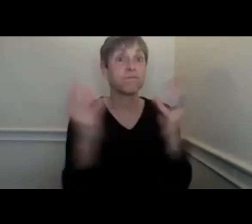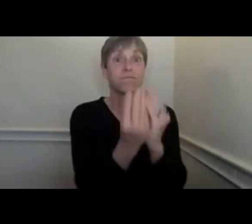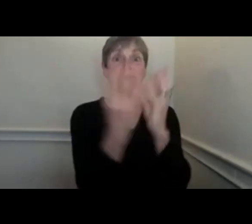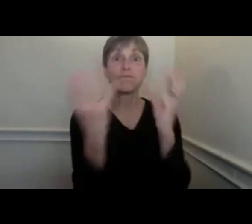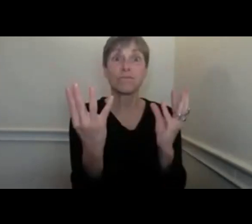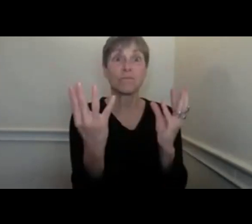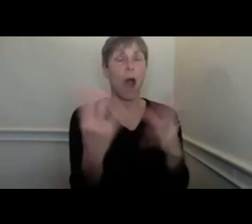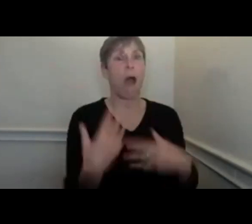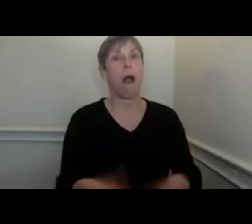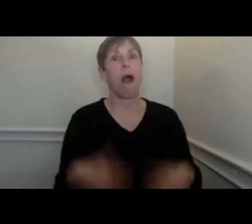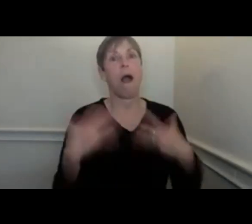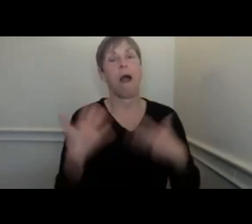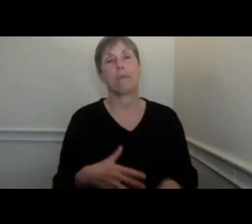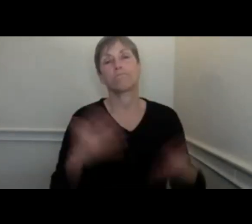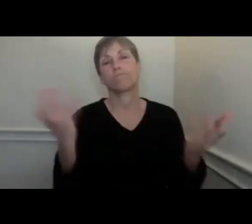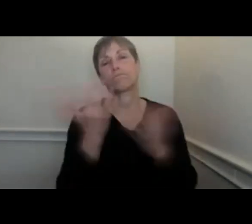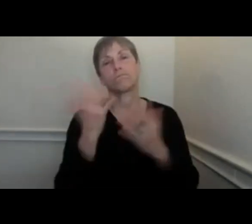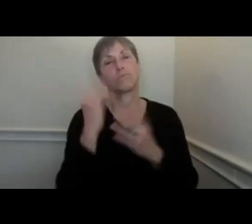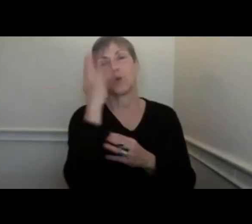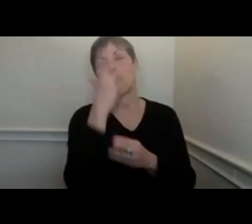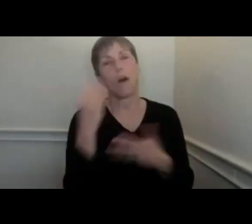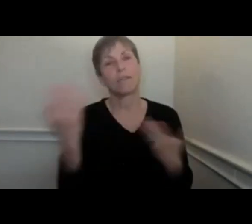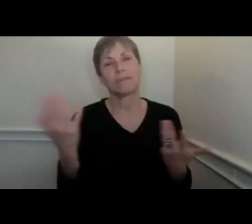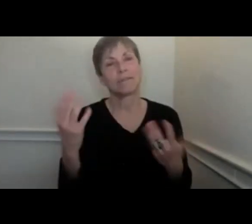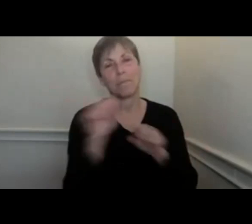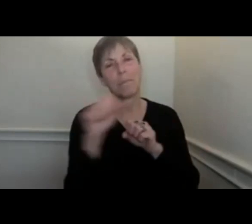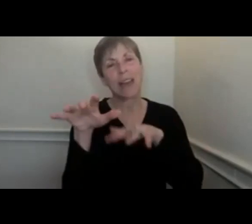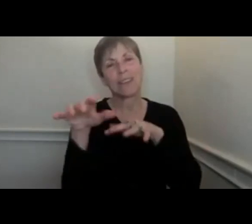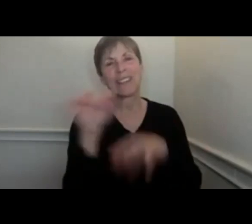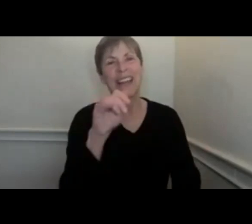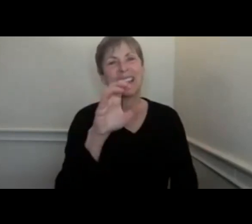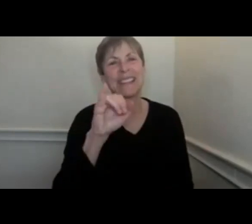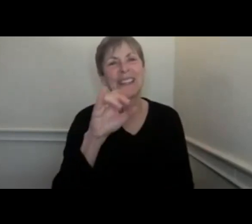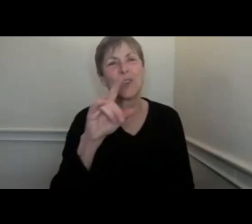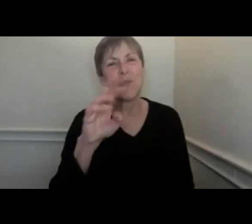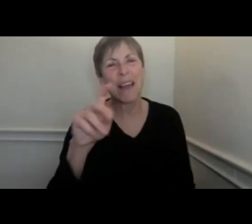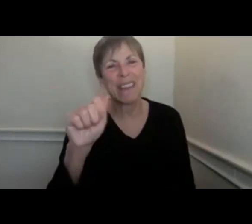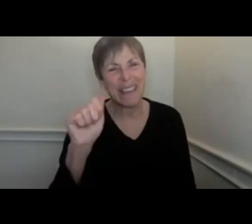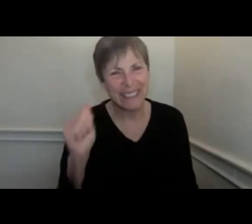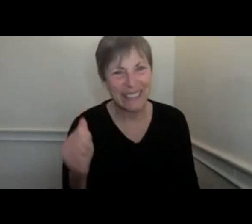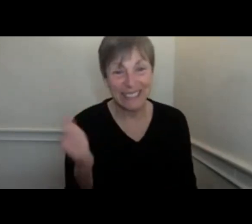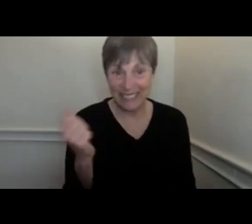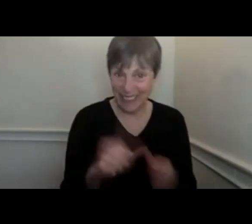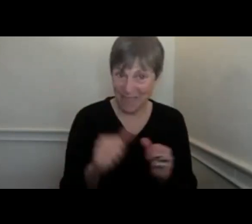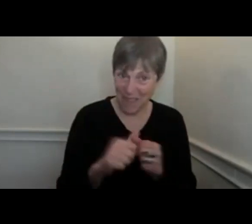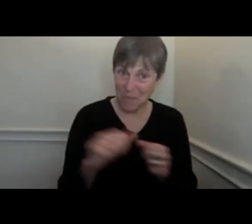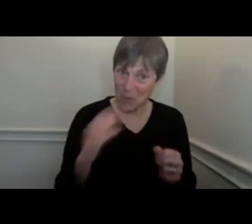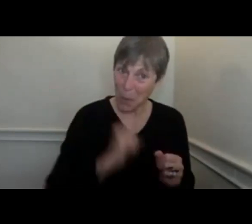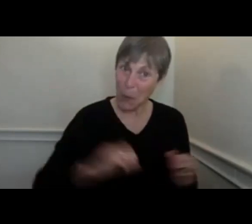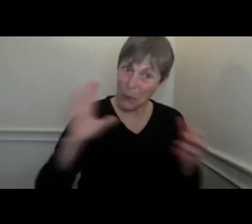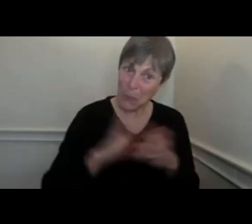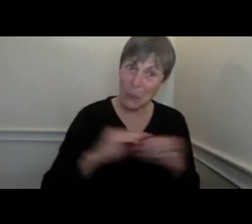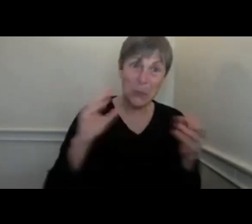all of a sudden turns into the magic that is Cinderella in all of her Seussical